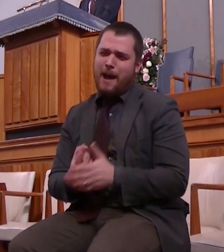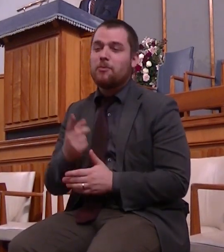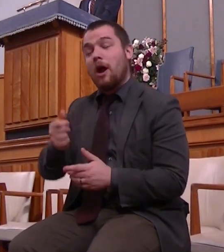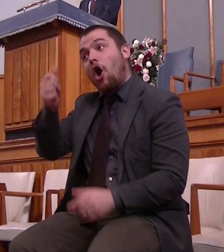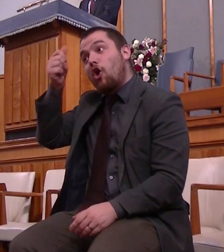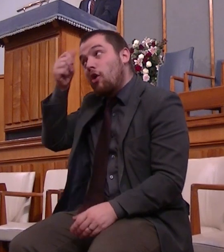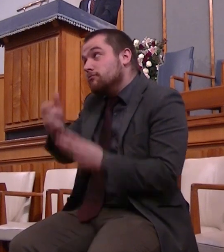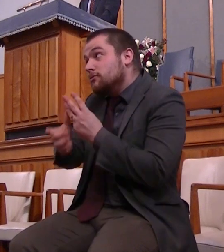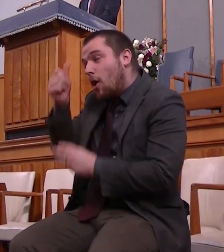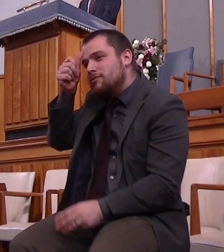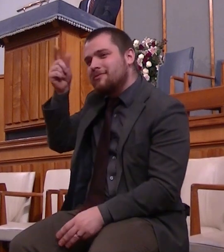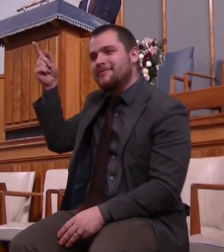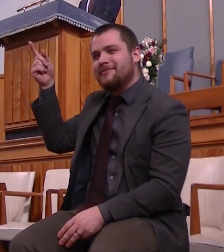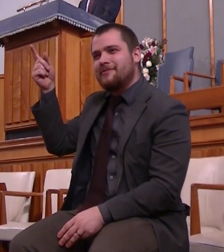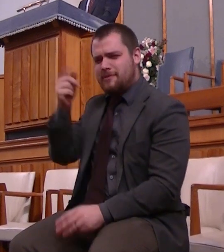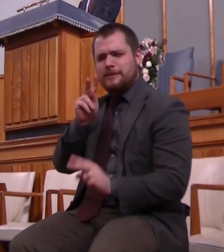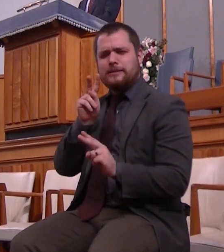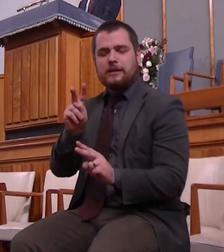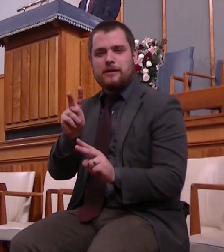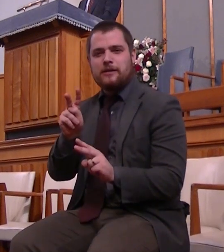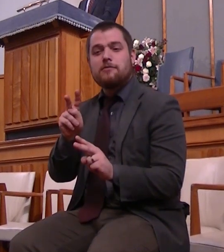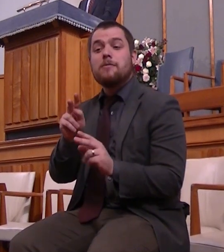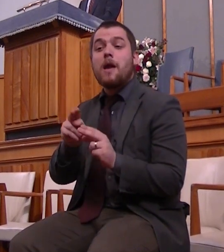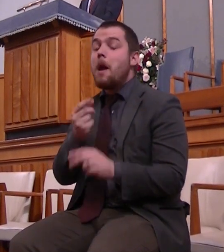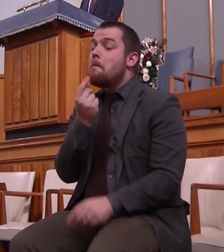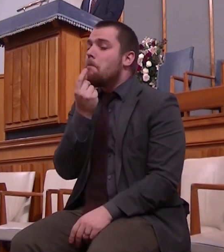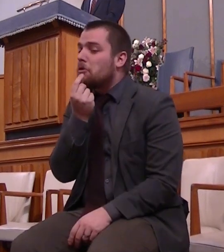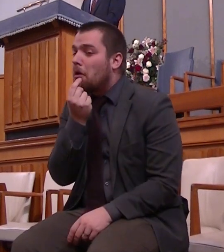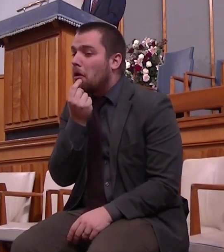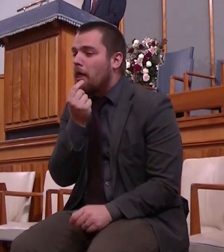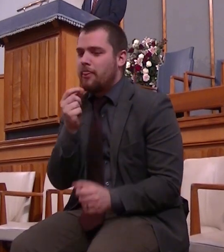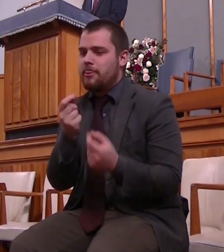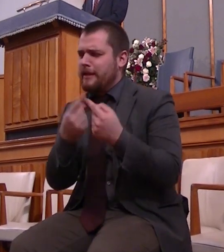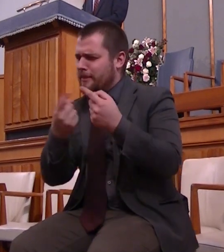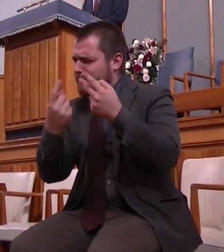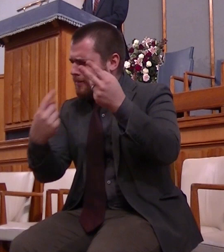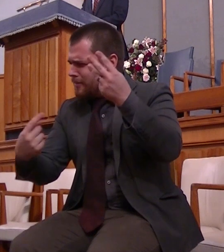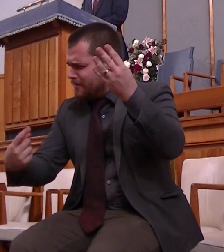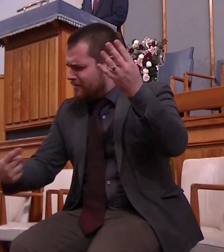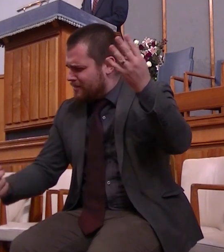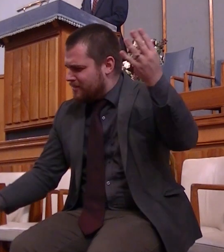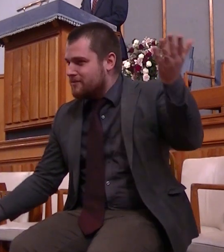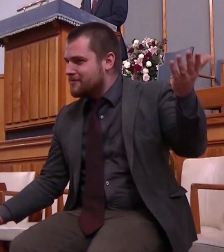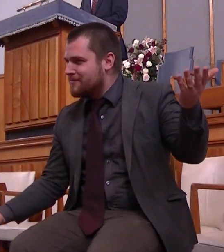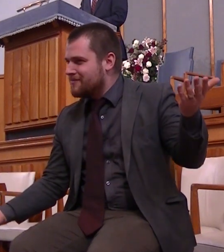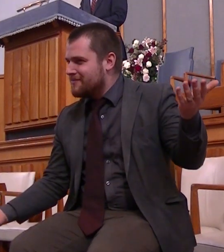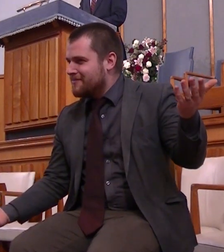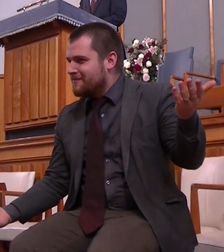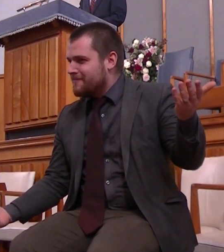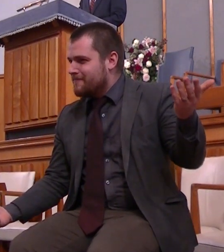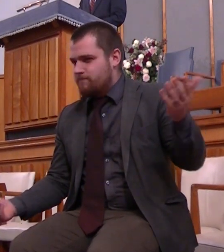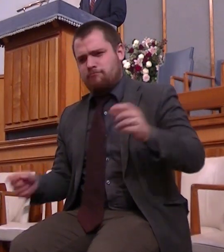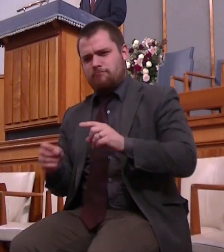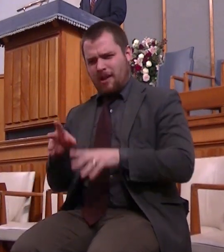Dear friends, arms race. Will an arms race be about chaos yet in world